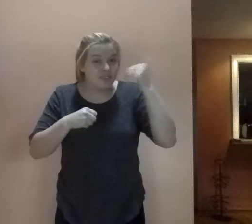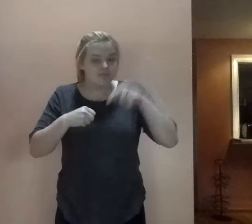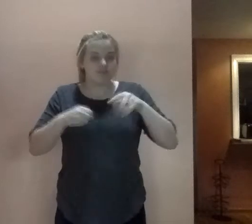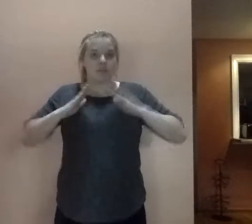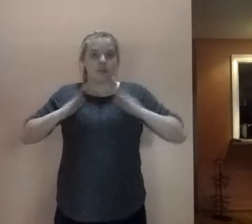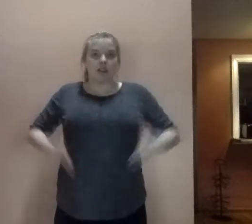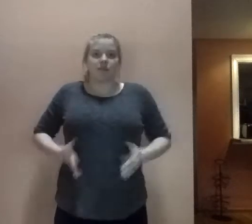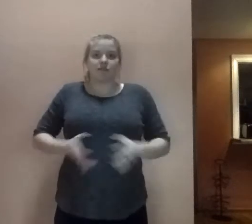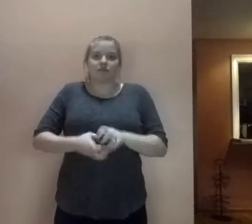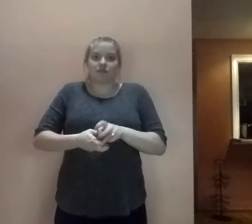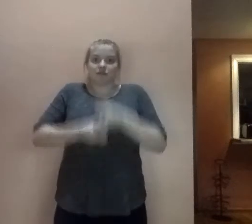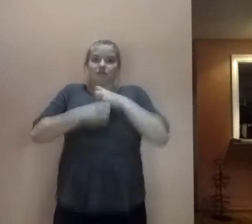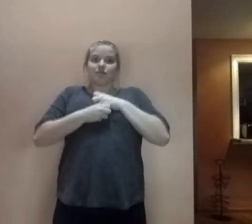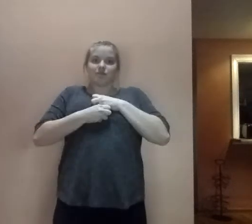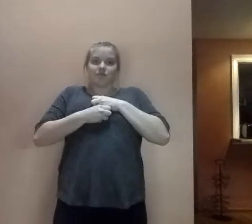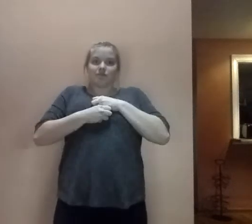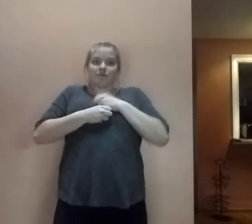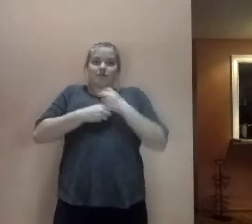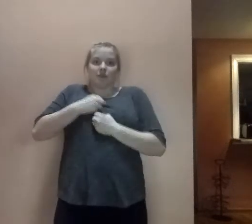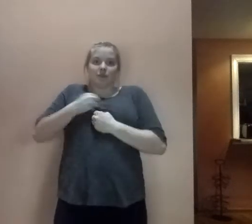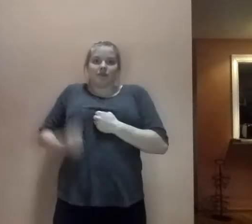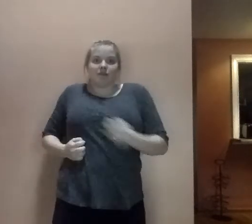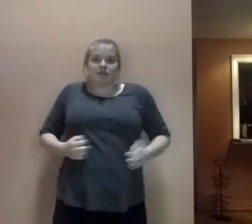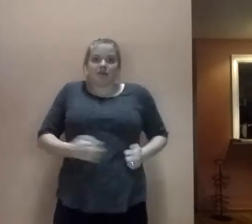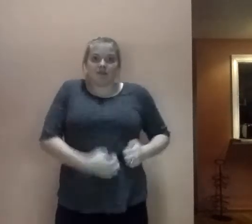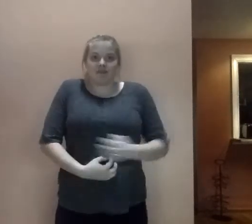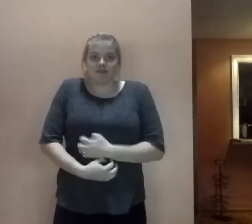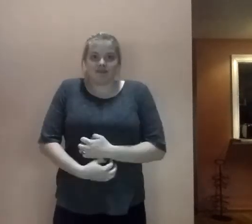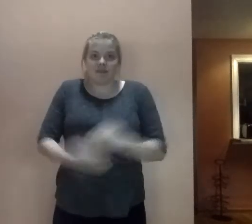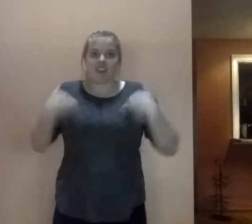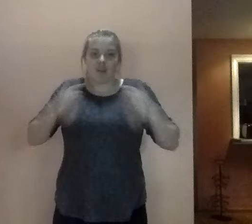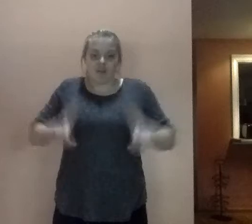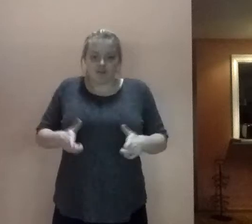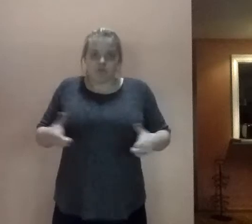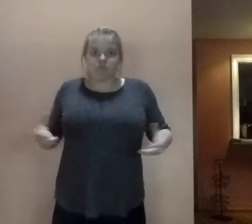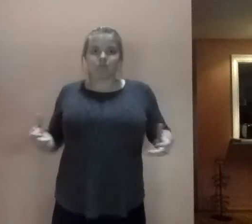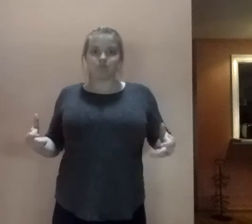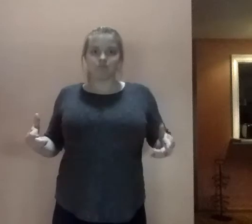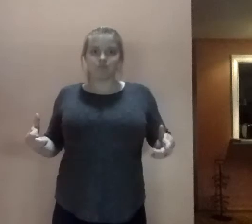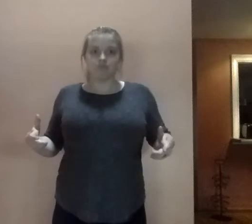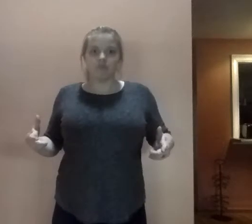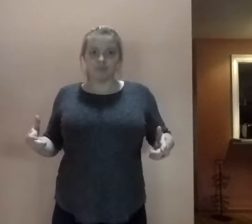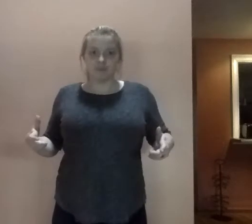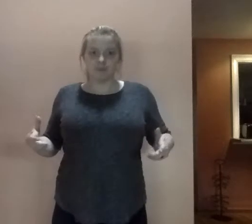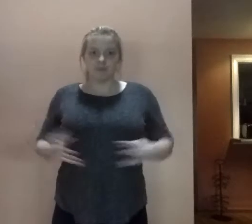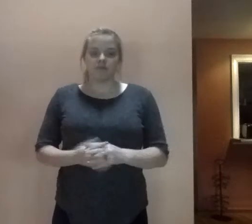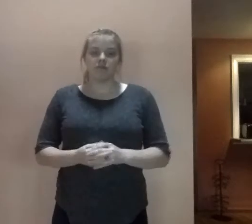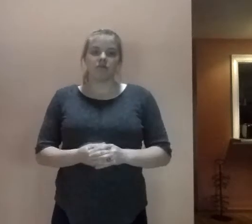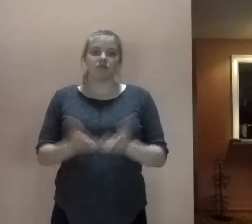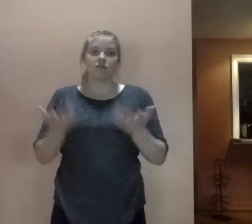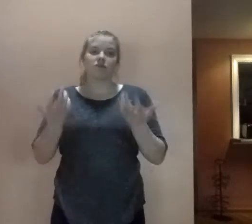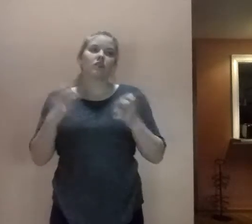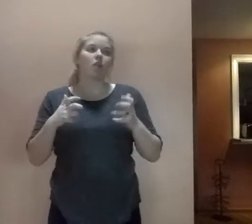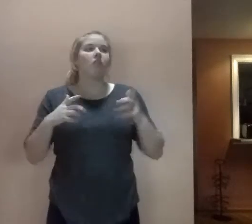at much higher risk of getting cancer. You're almost certainly going to get diabetes. I mean, no one wants to fat shame, and we all want everybody to be comfortable with our bodies, but this movement